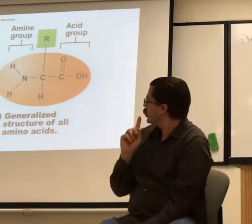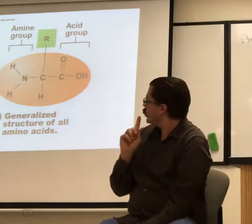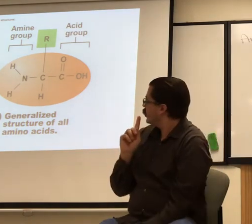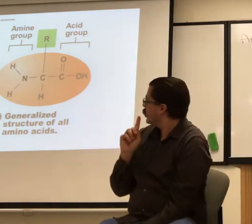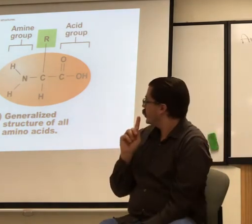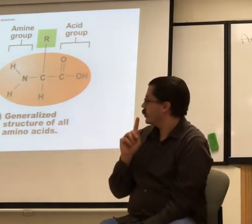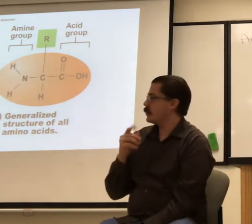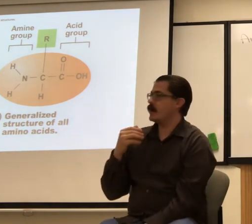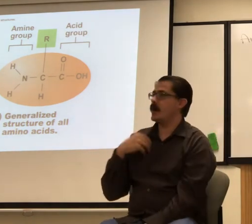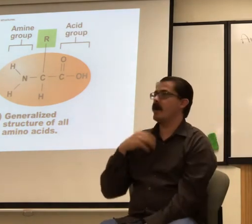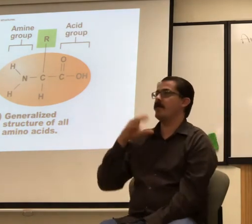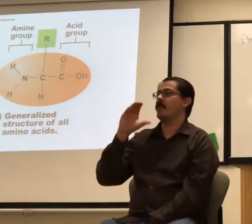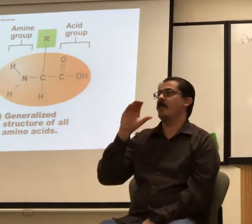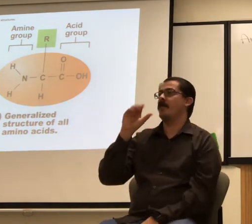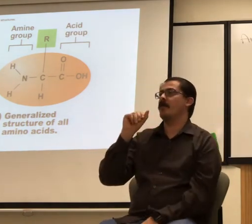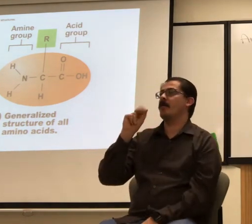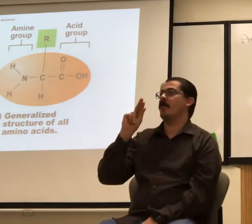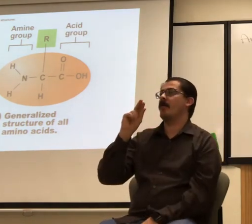have a carboxylic acid.